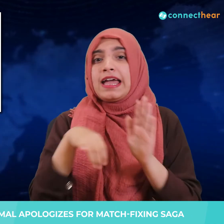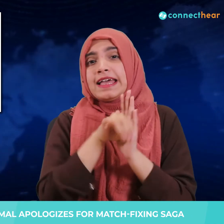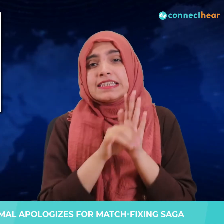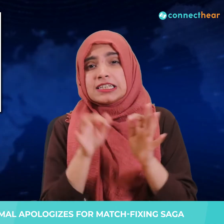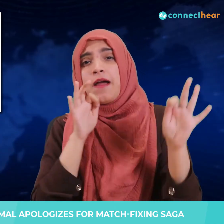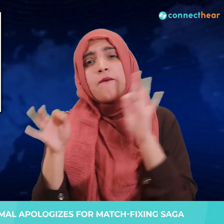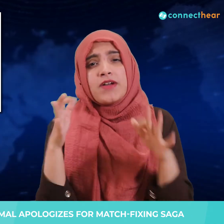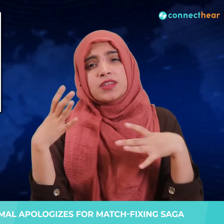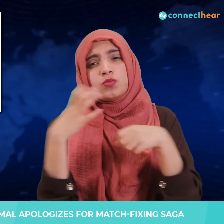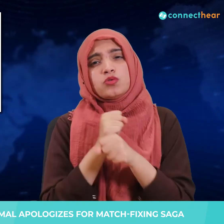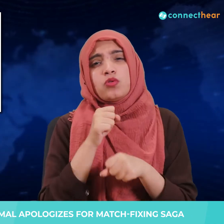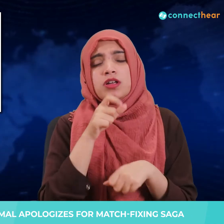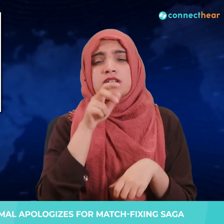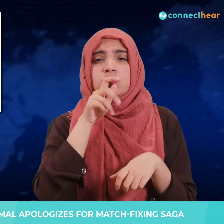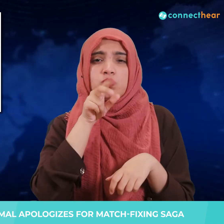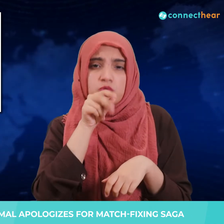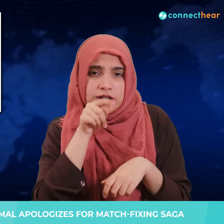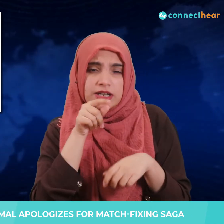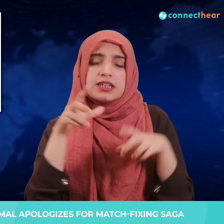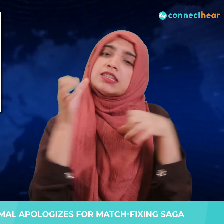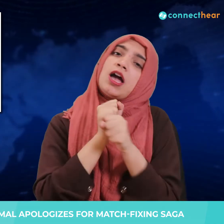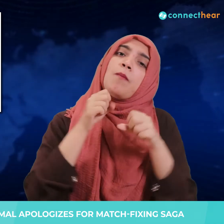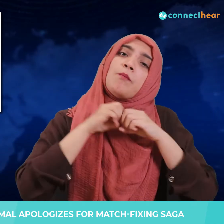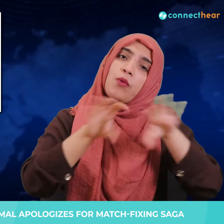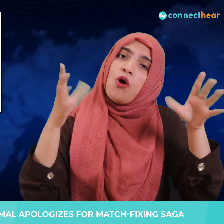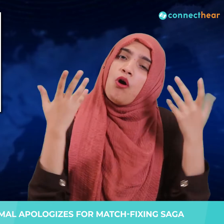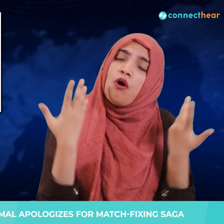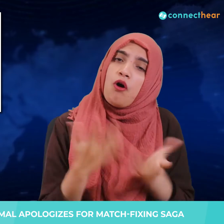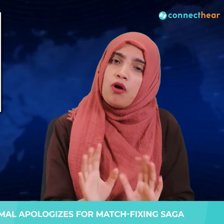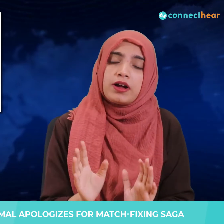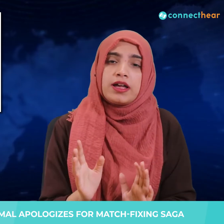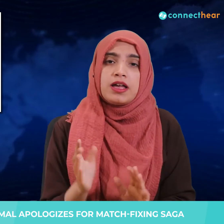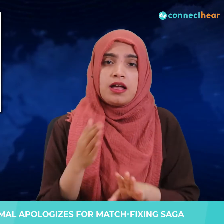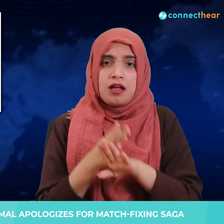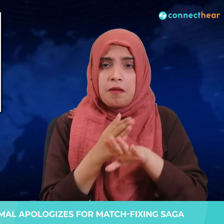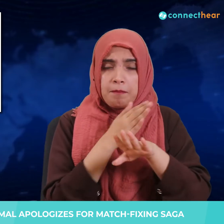The apology video was uploaded on various social media platforms.